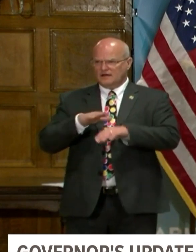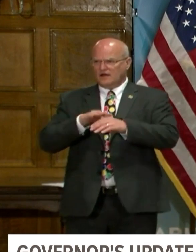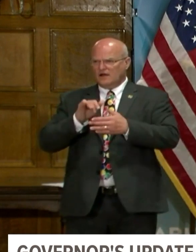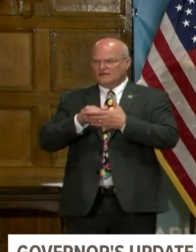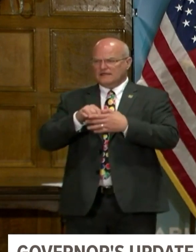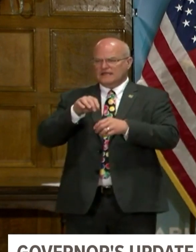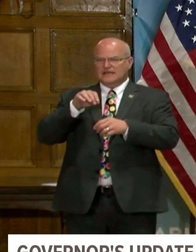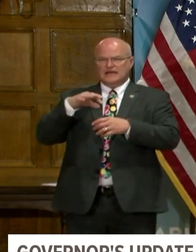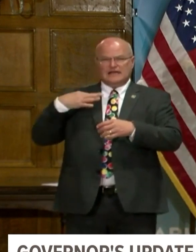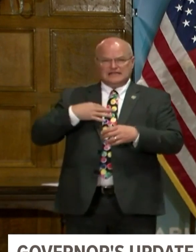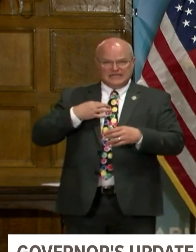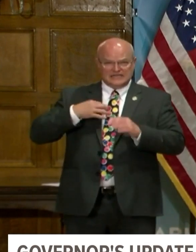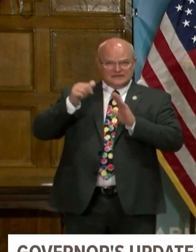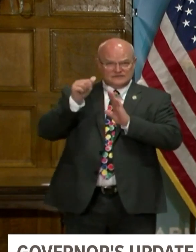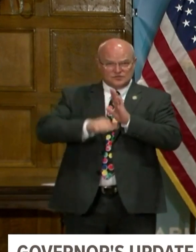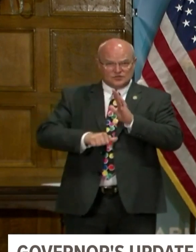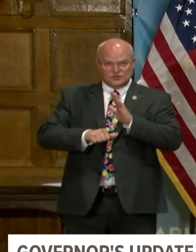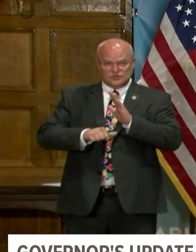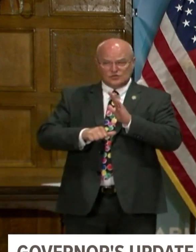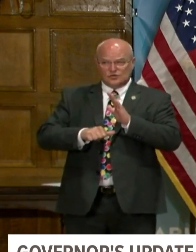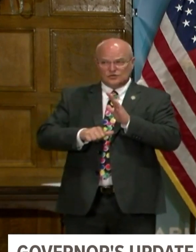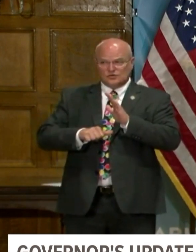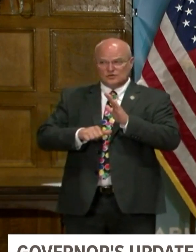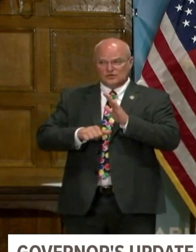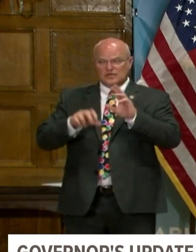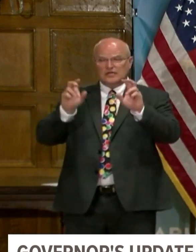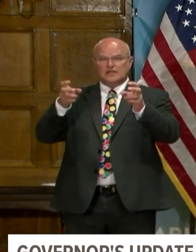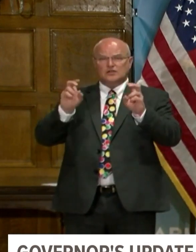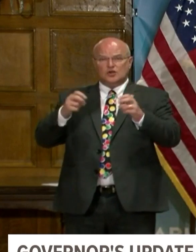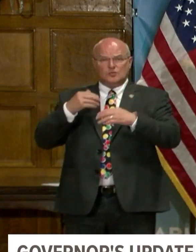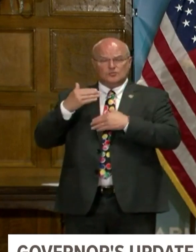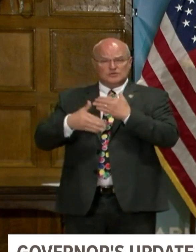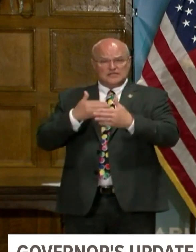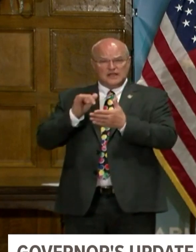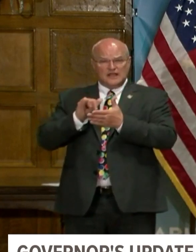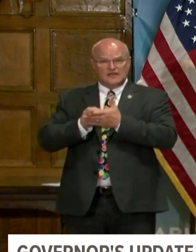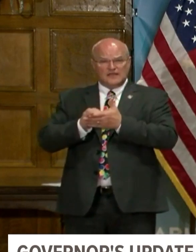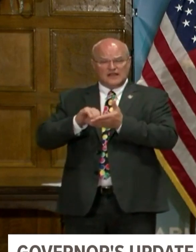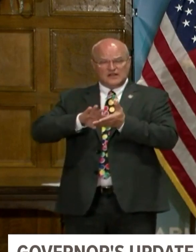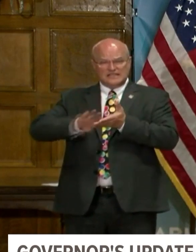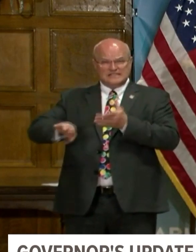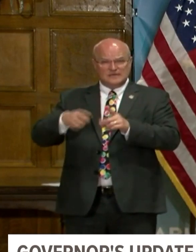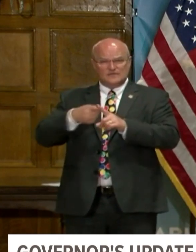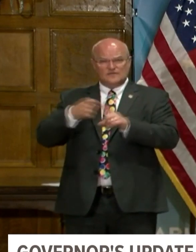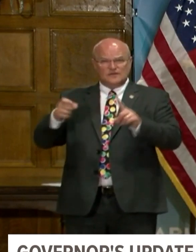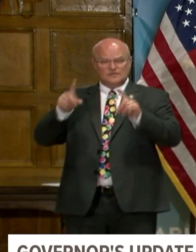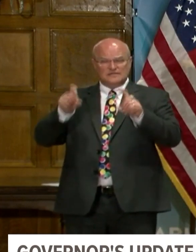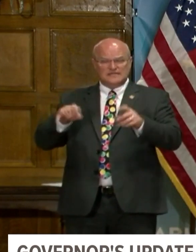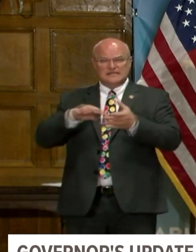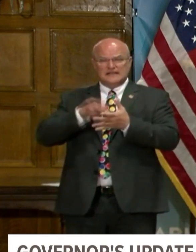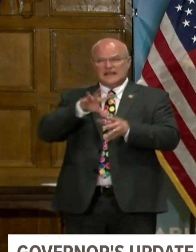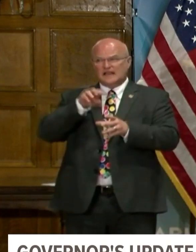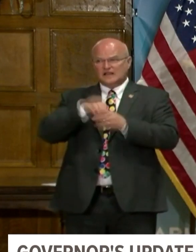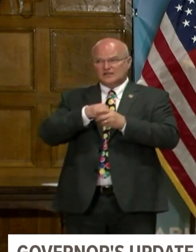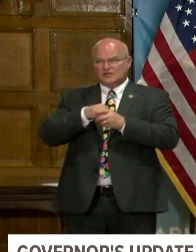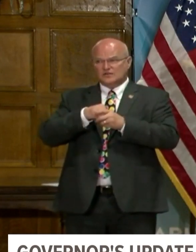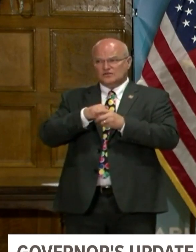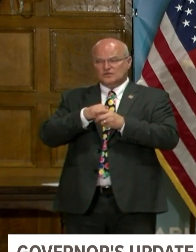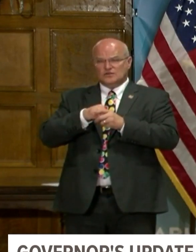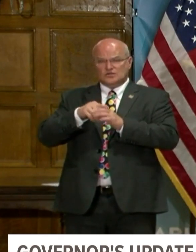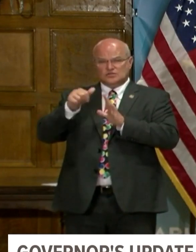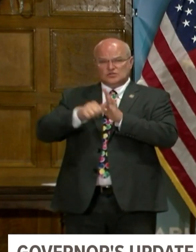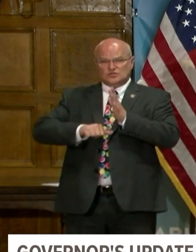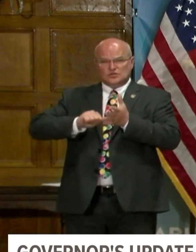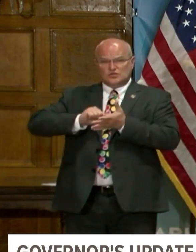the elective surgical procedures, in terms of the procedures that are exempt from testing, is that going to include surgical